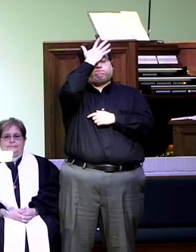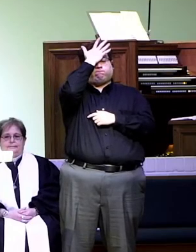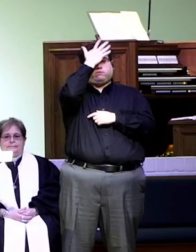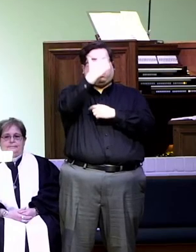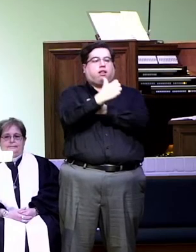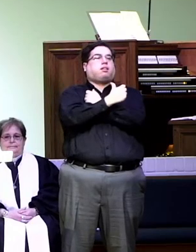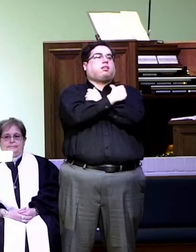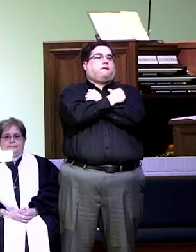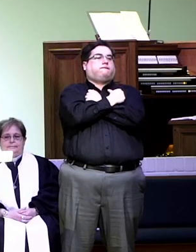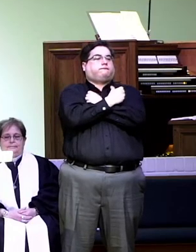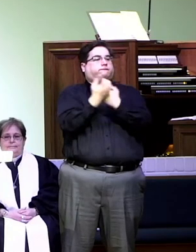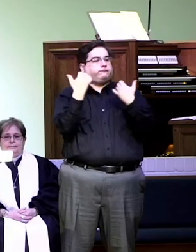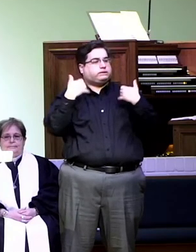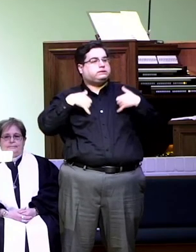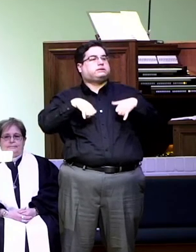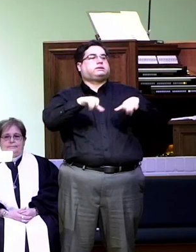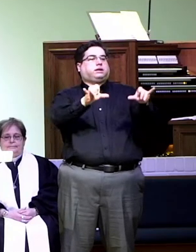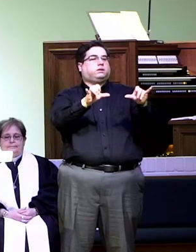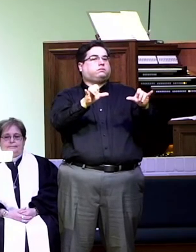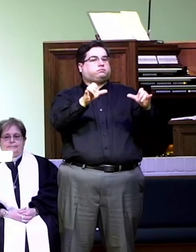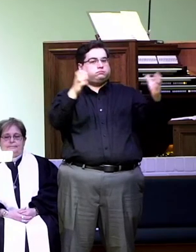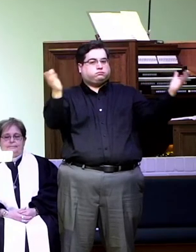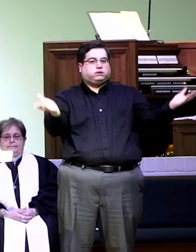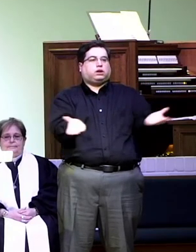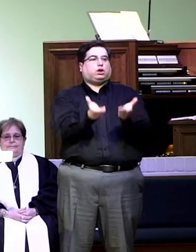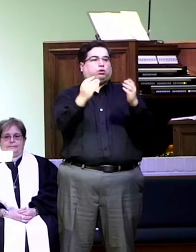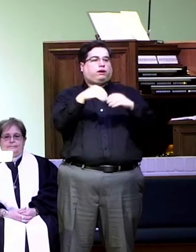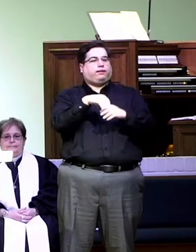love is still in the air.